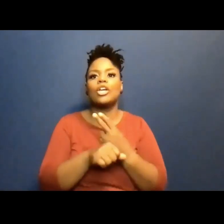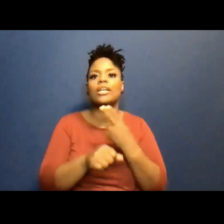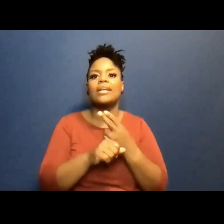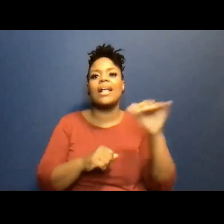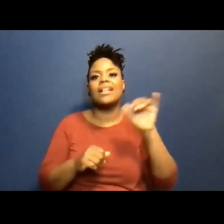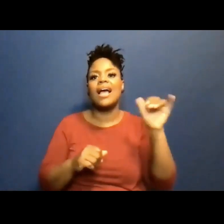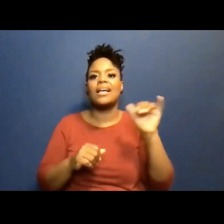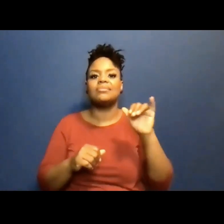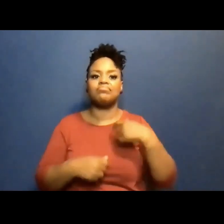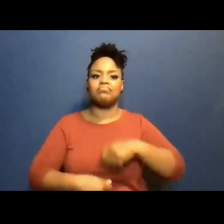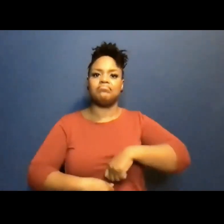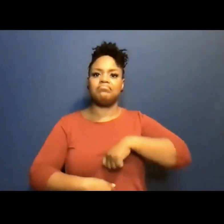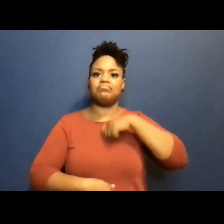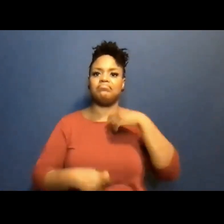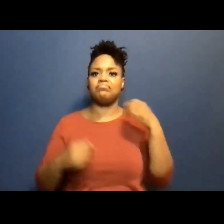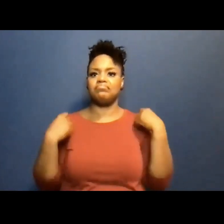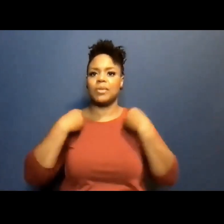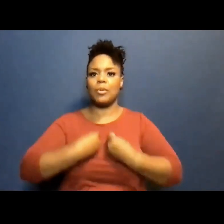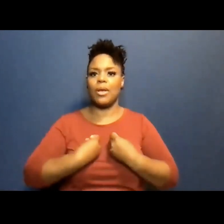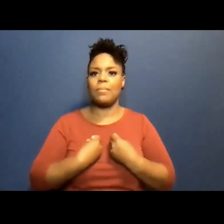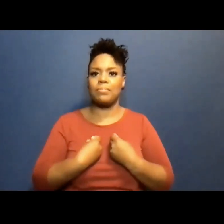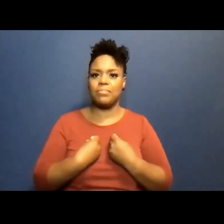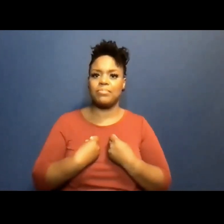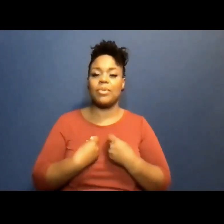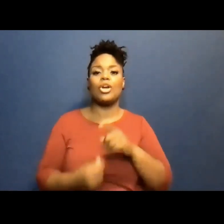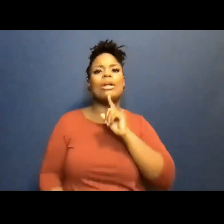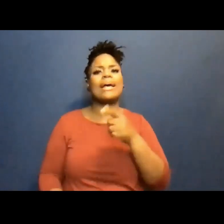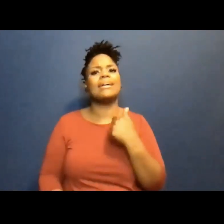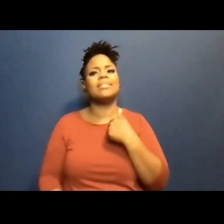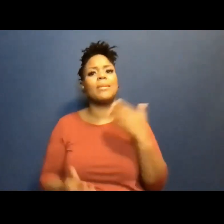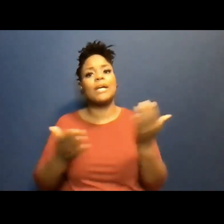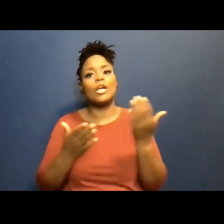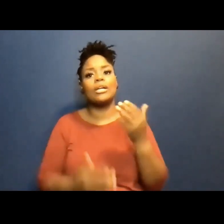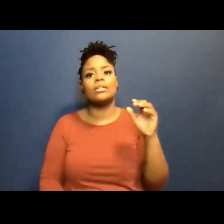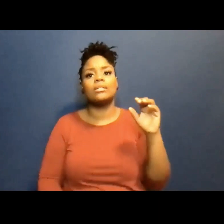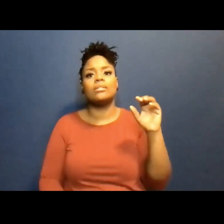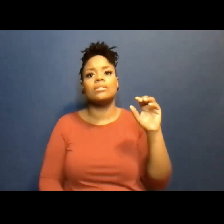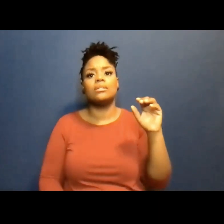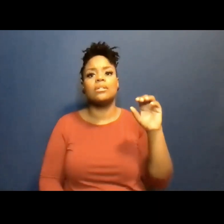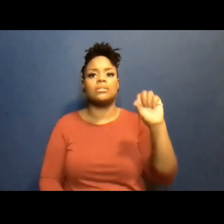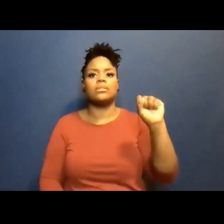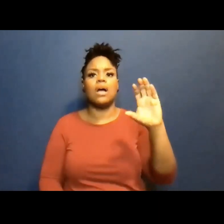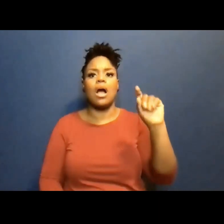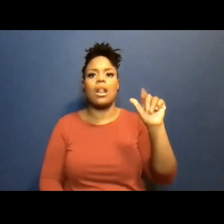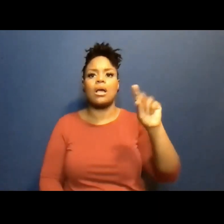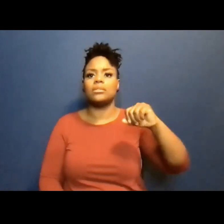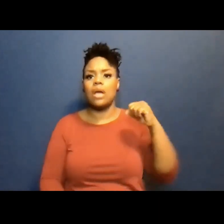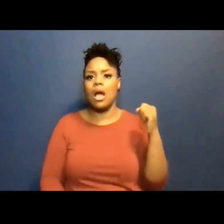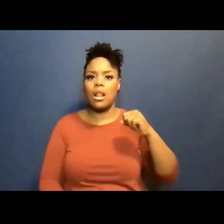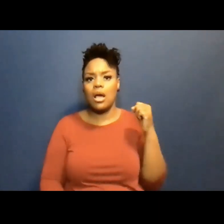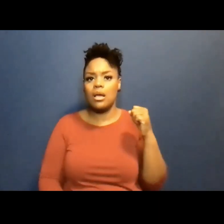night. So I've got a roll neck sweater on. And yeah, I'm an actor, writer, director. I'm